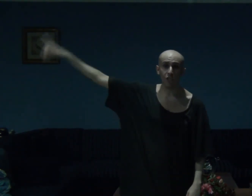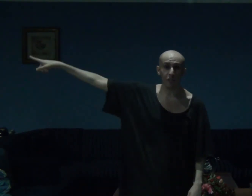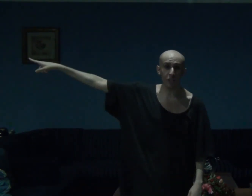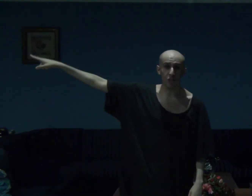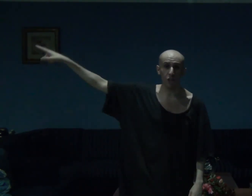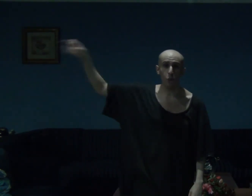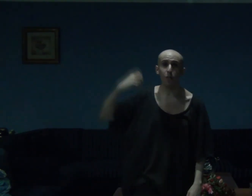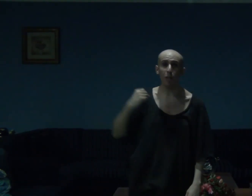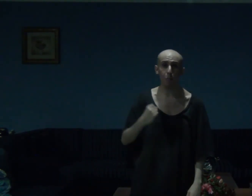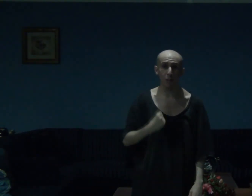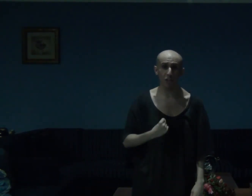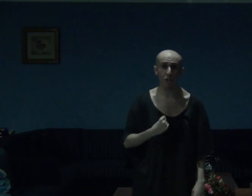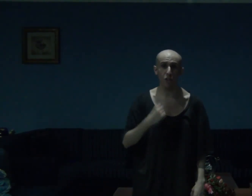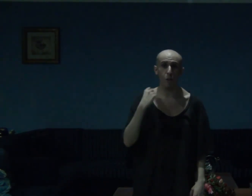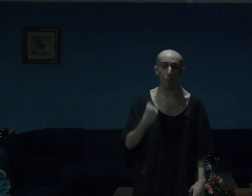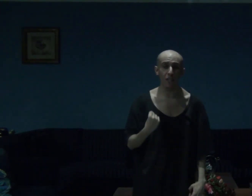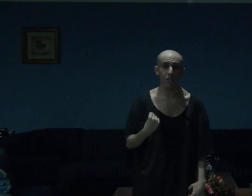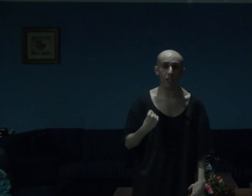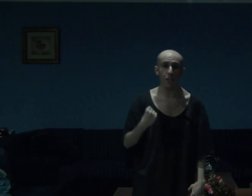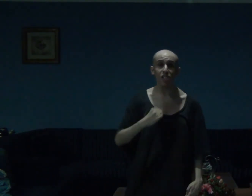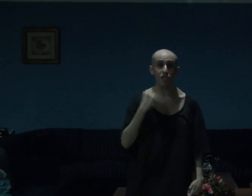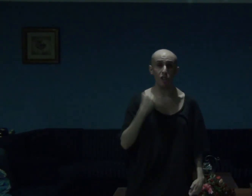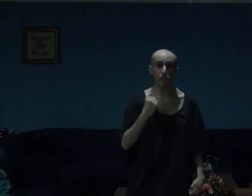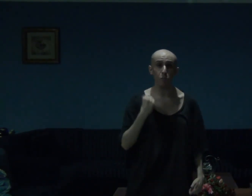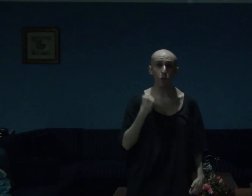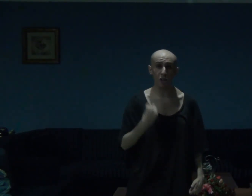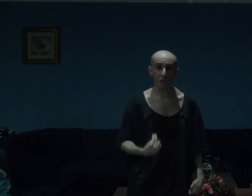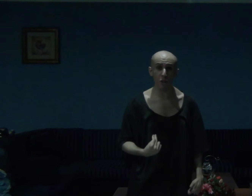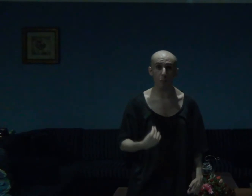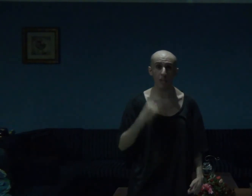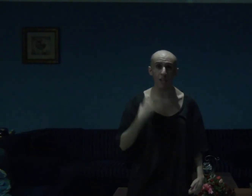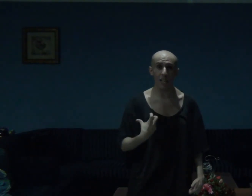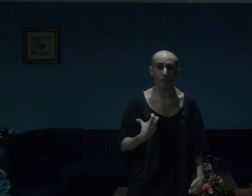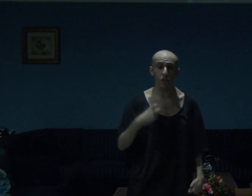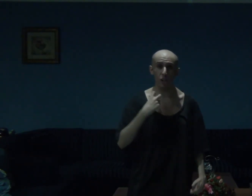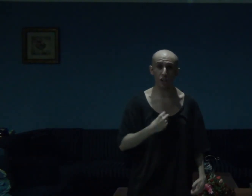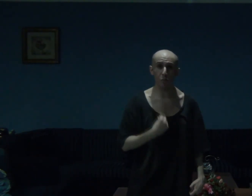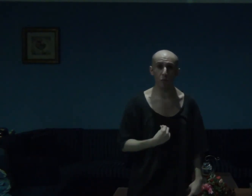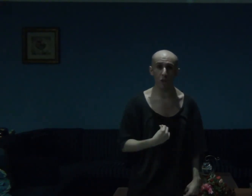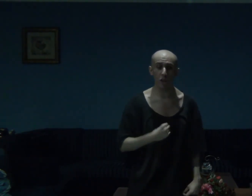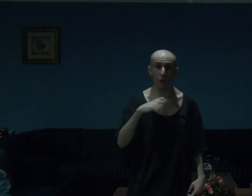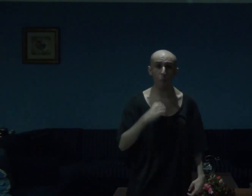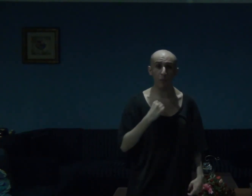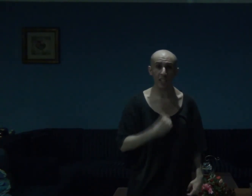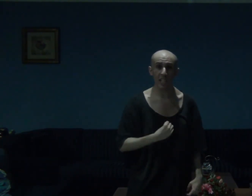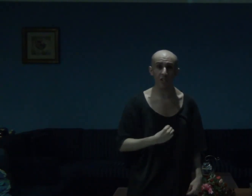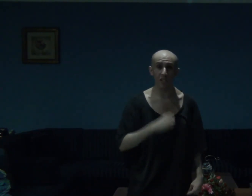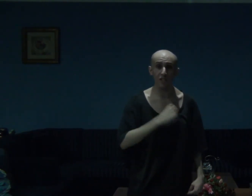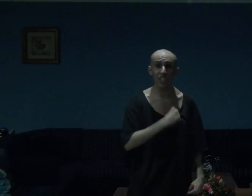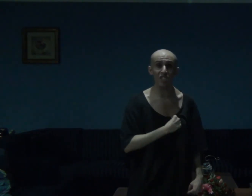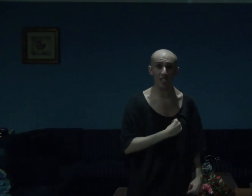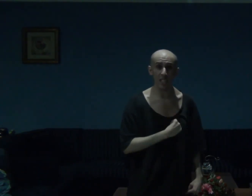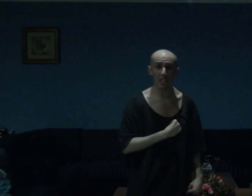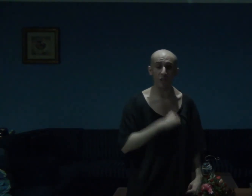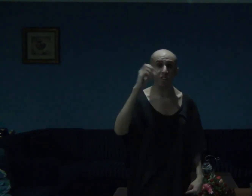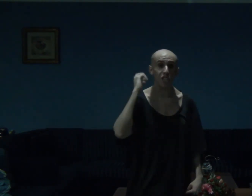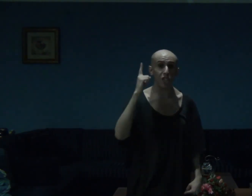TV show, in my personal opinion, he's a lot more human and a lot more complicated inside, and he